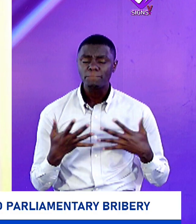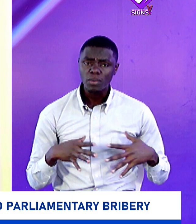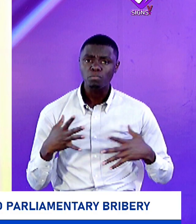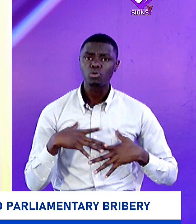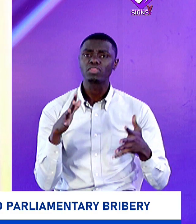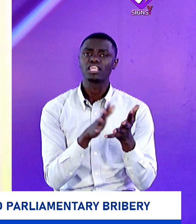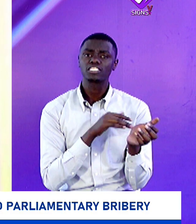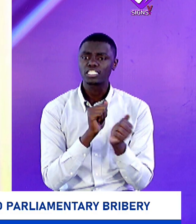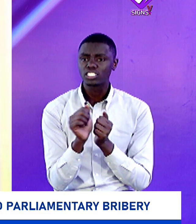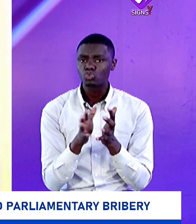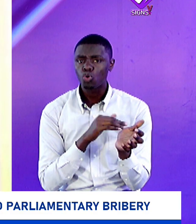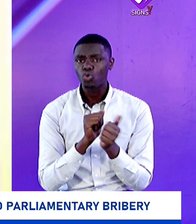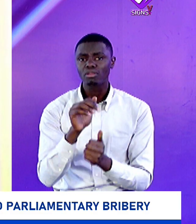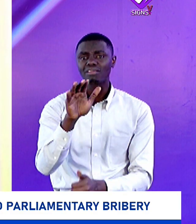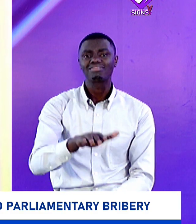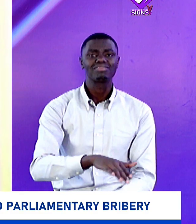the credibility of Parliament.